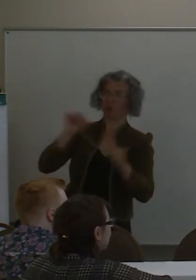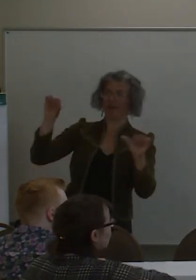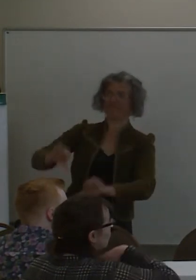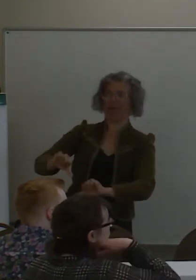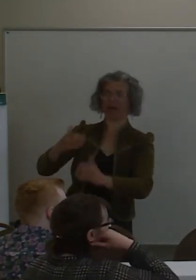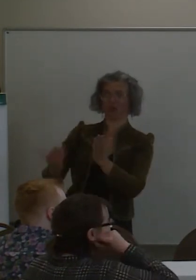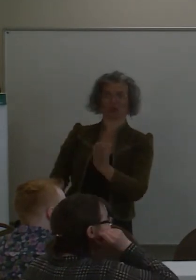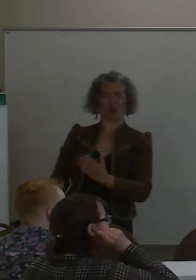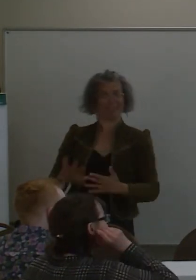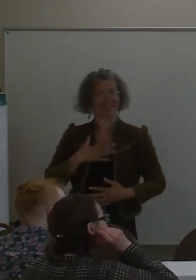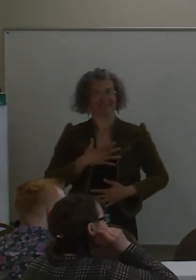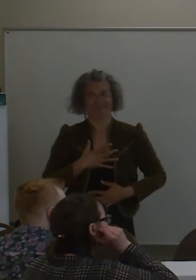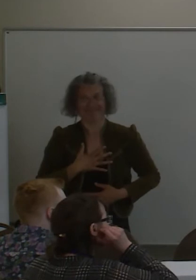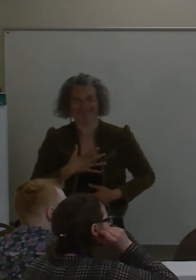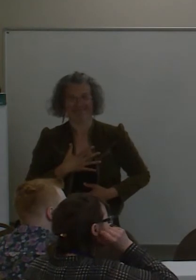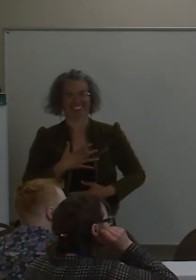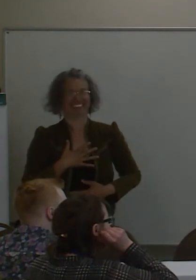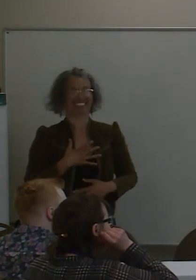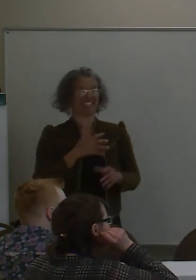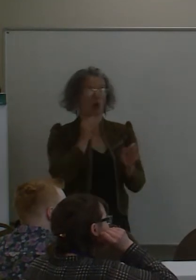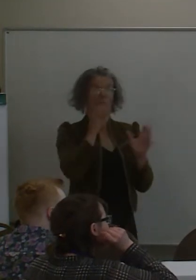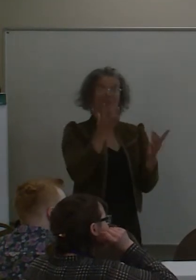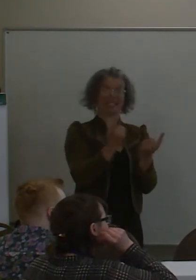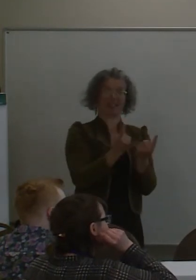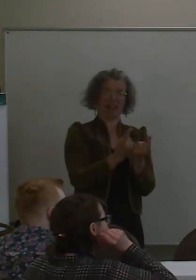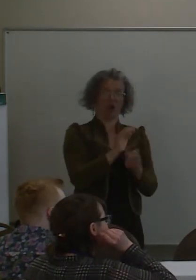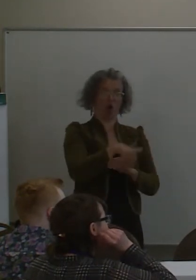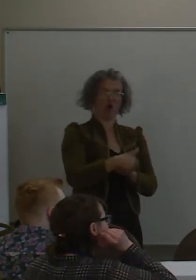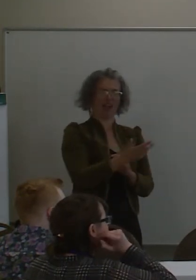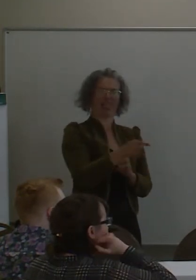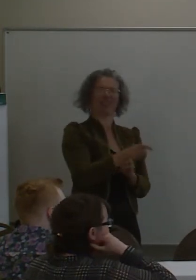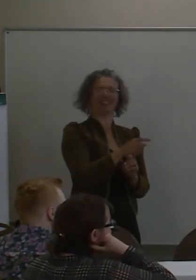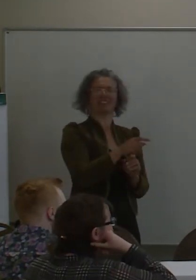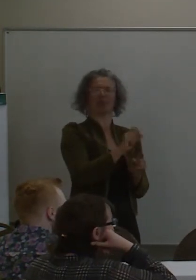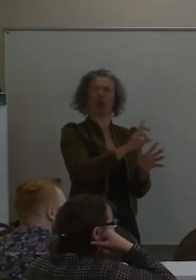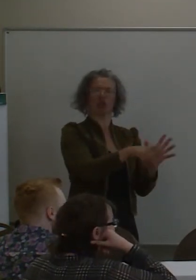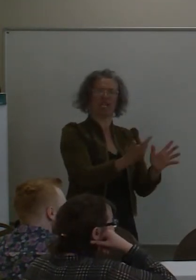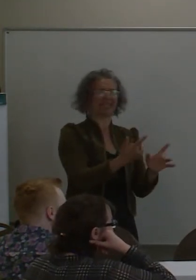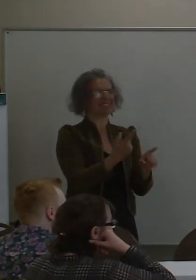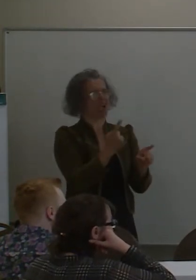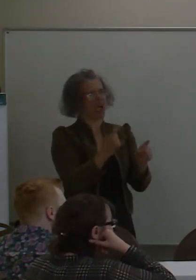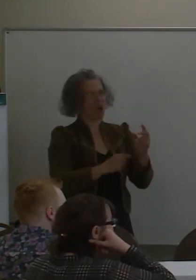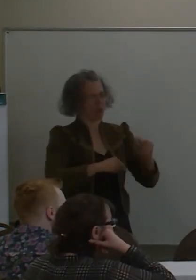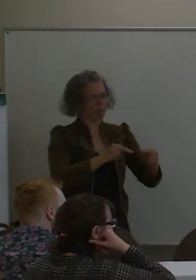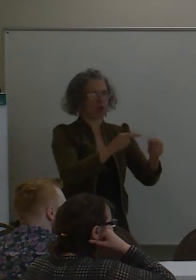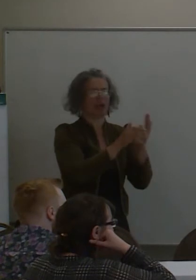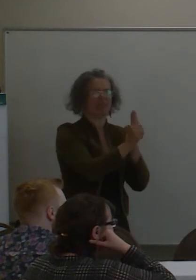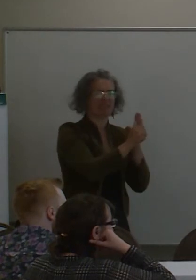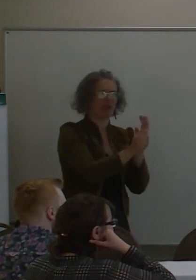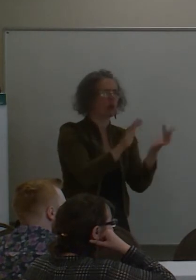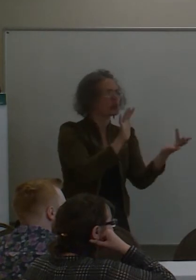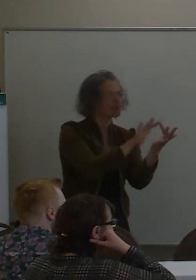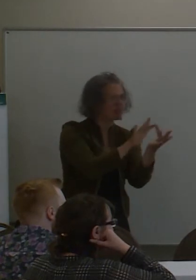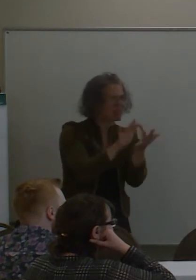are amazing things about this project, just the experience of doing it, talking to people, the skills that we built, the connections that